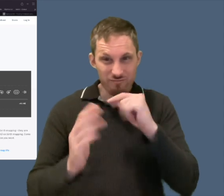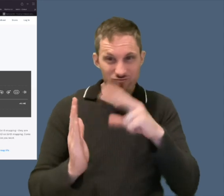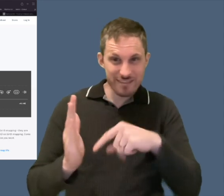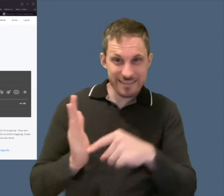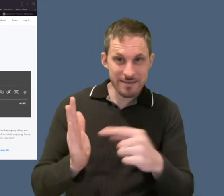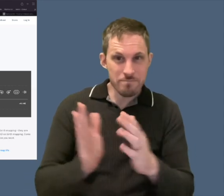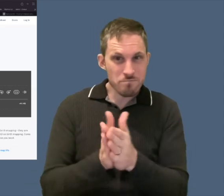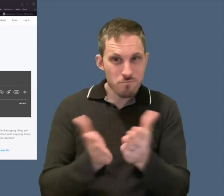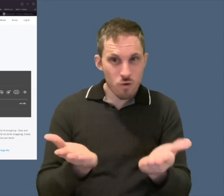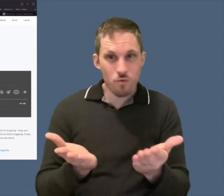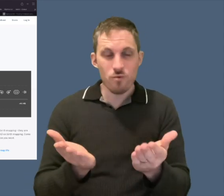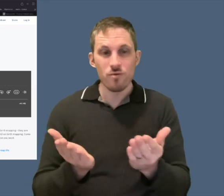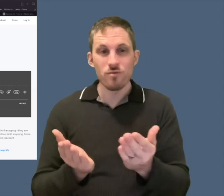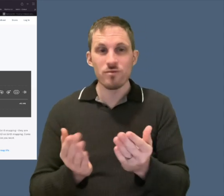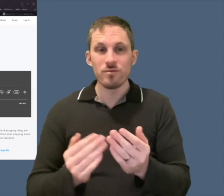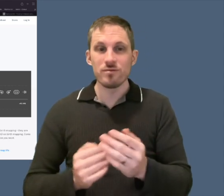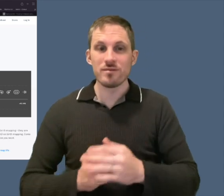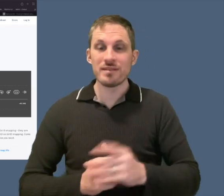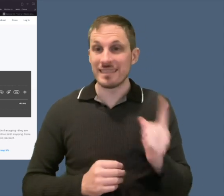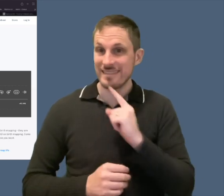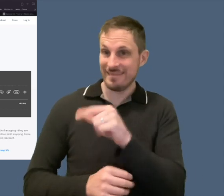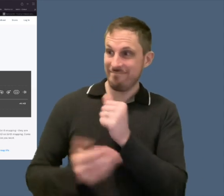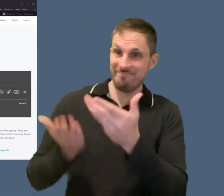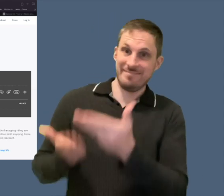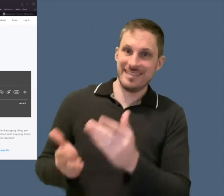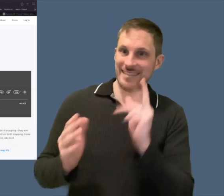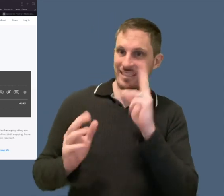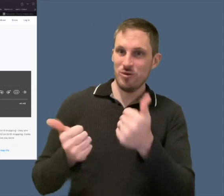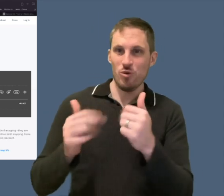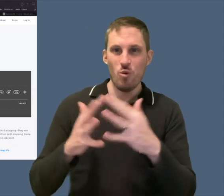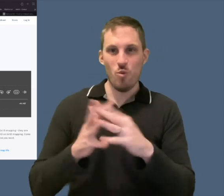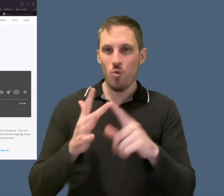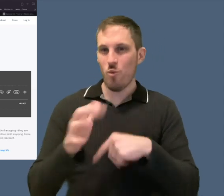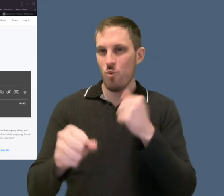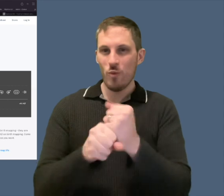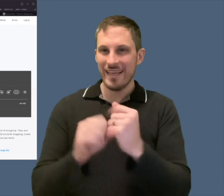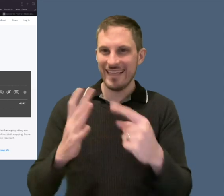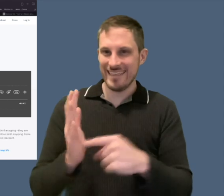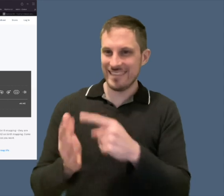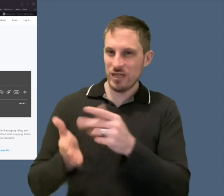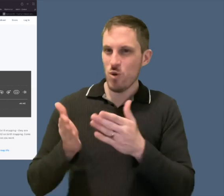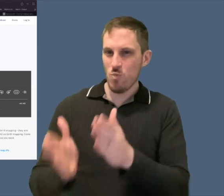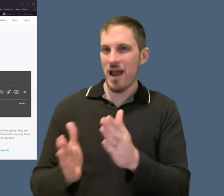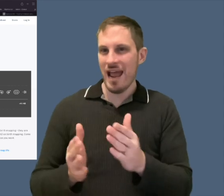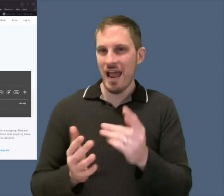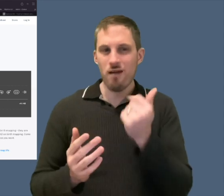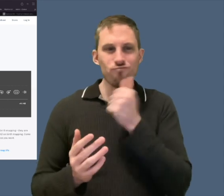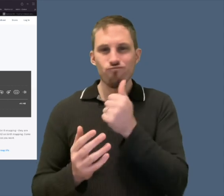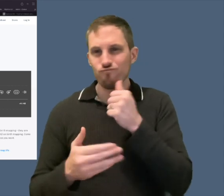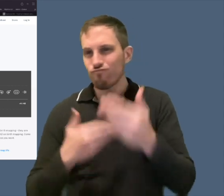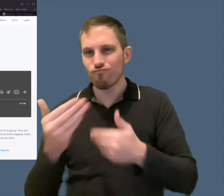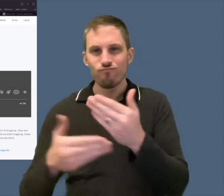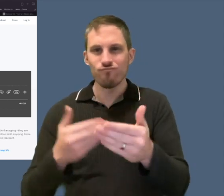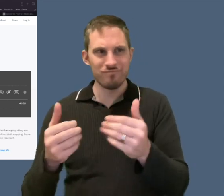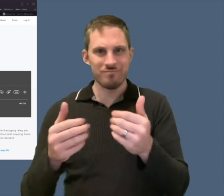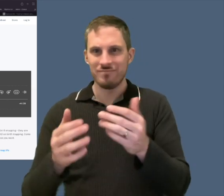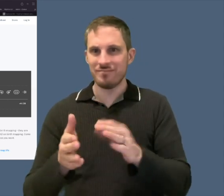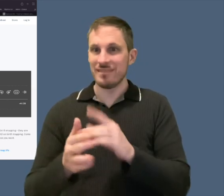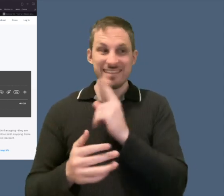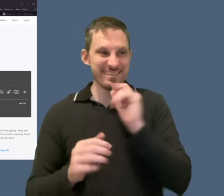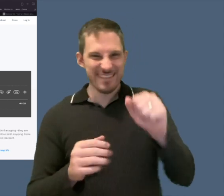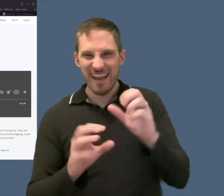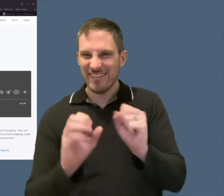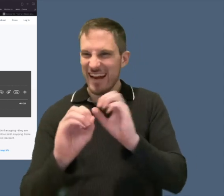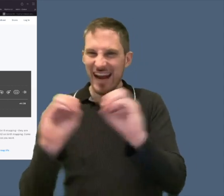book that And this is winging it. This is how good it is to wing it. I love it. Go for it. Do it. You've got nothing to